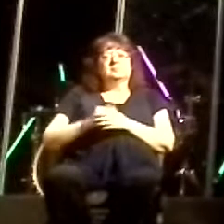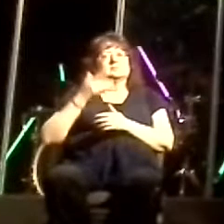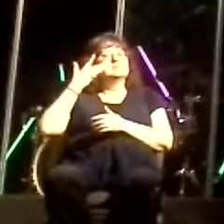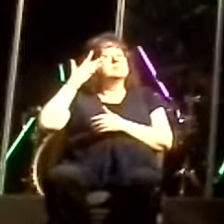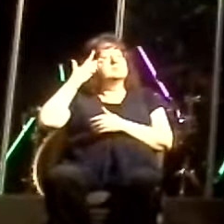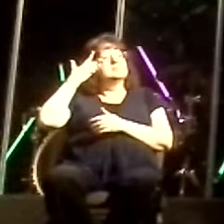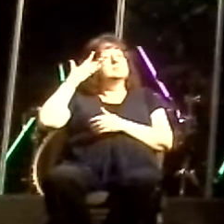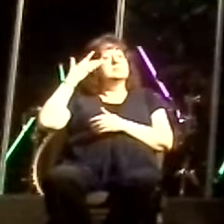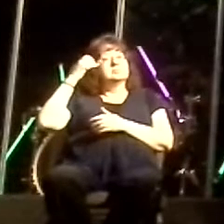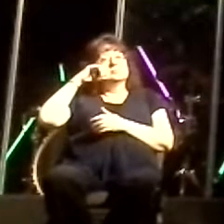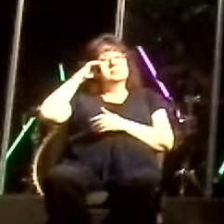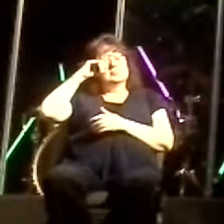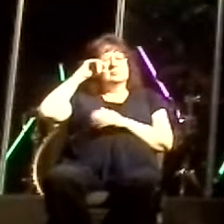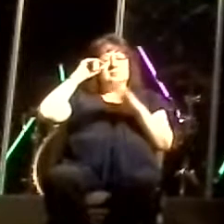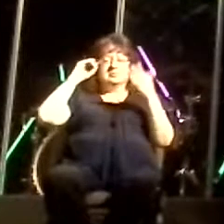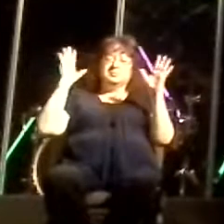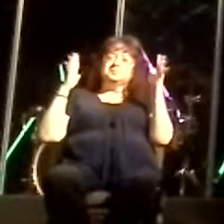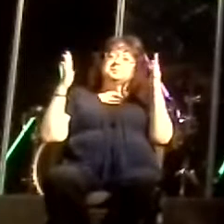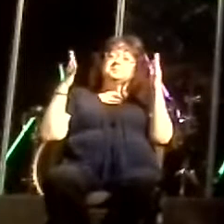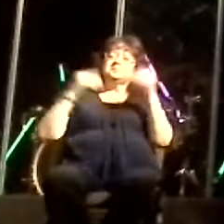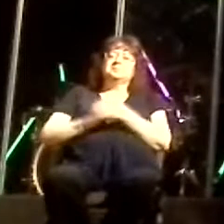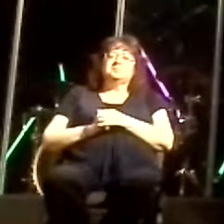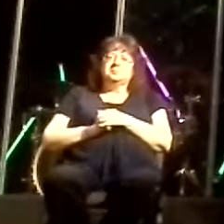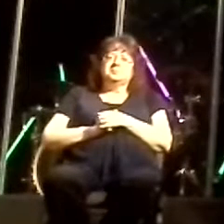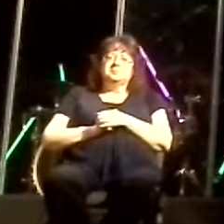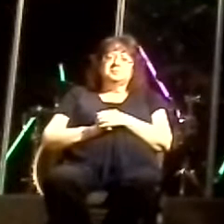Amen. Yeah. Yeah, praise God.